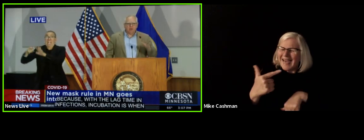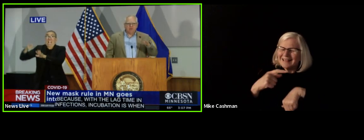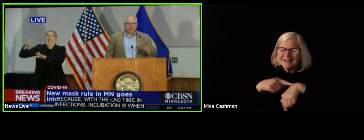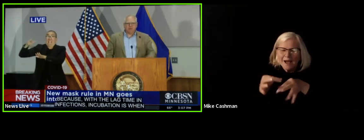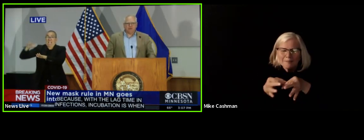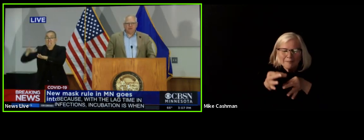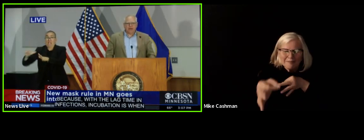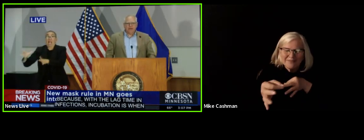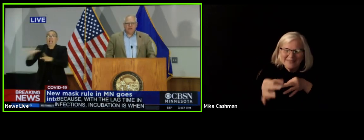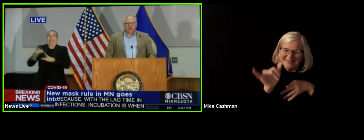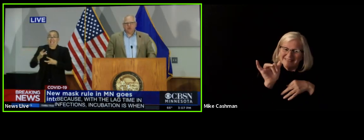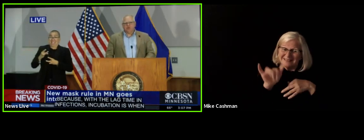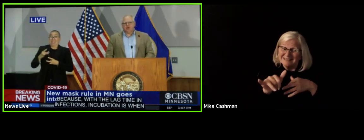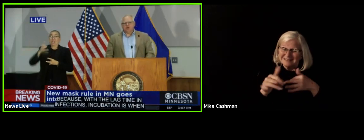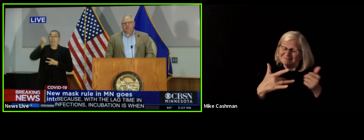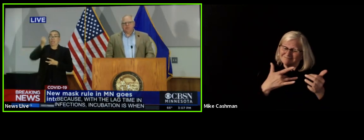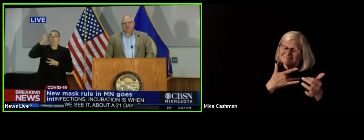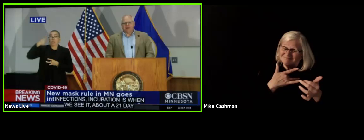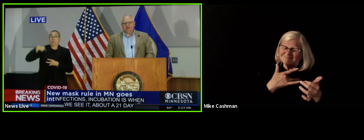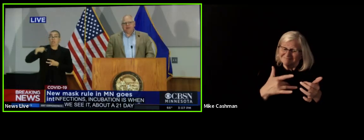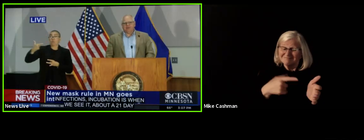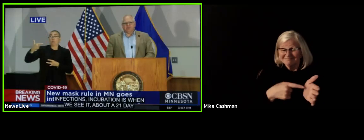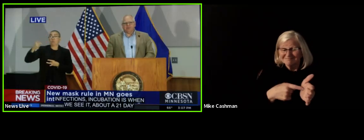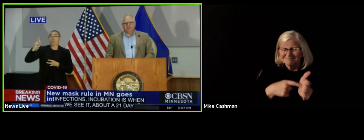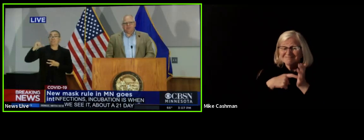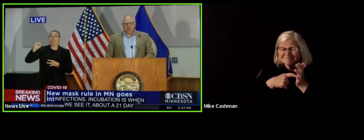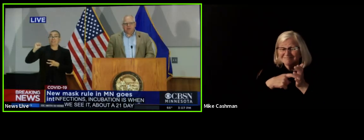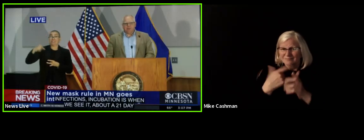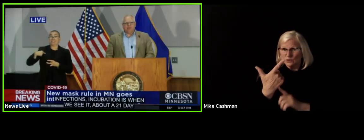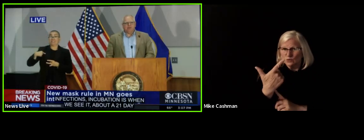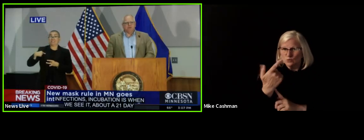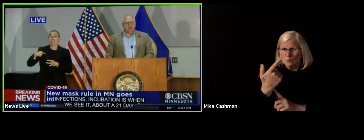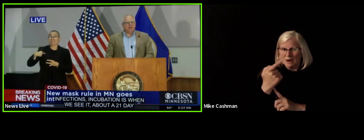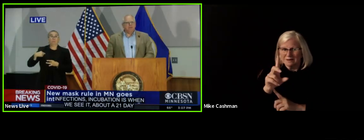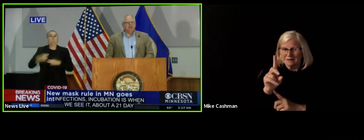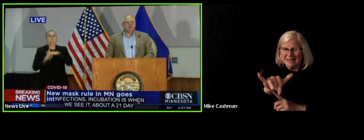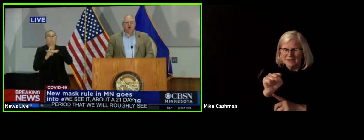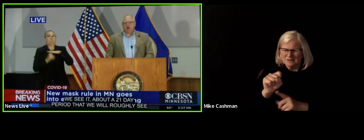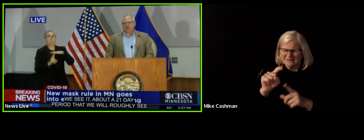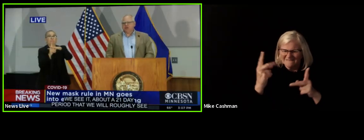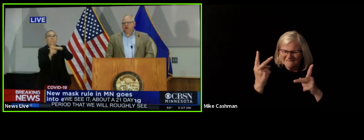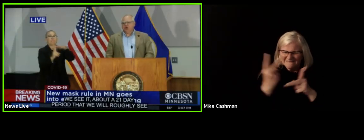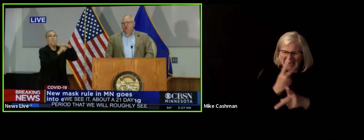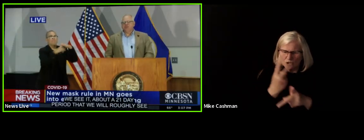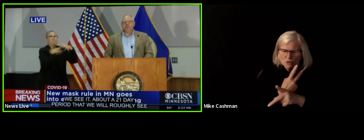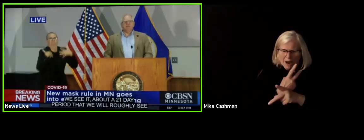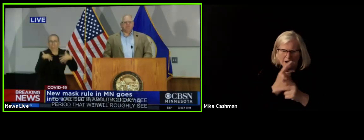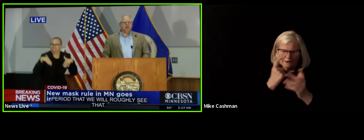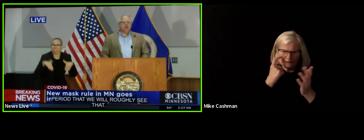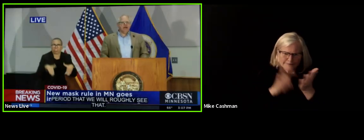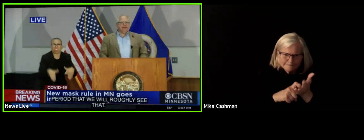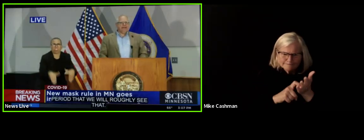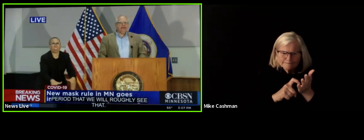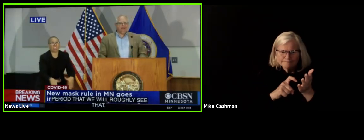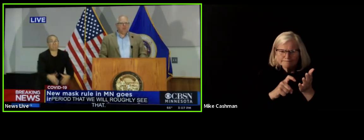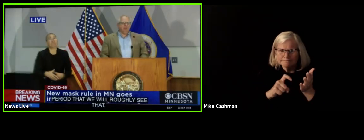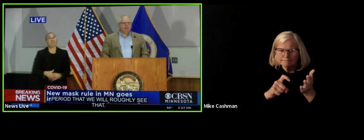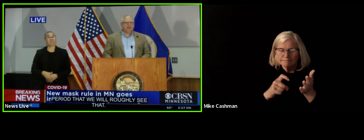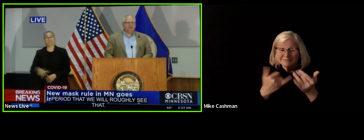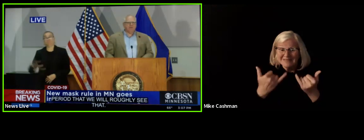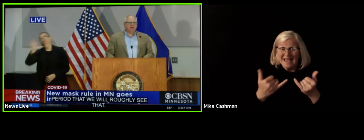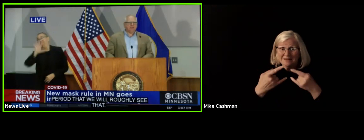there, roughly, we'll see that. So if you can do the math by this, we implement this, by the middle of August, we should have a pretty good idea if